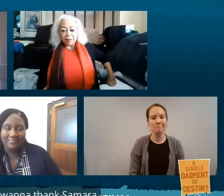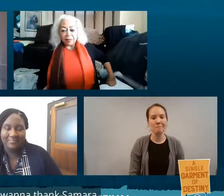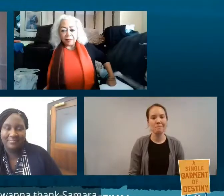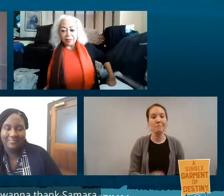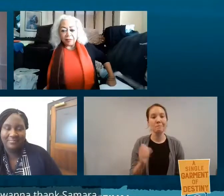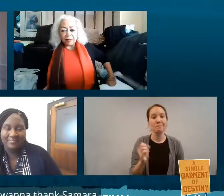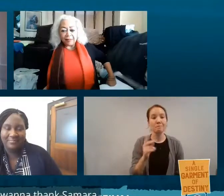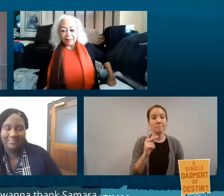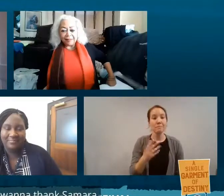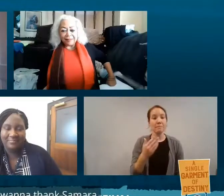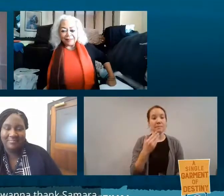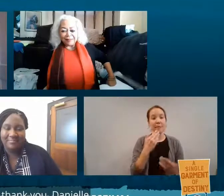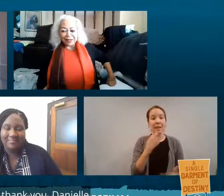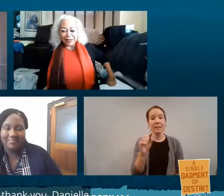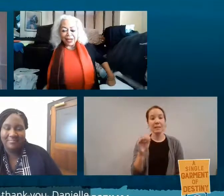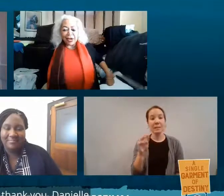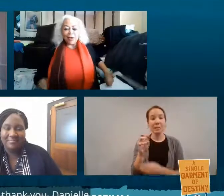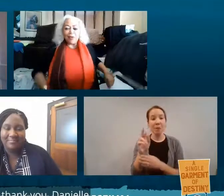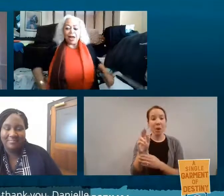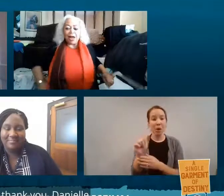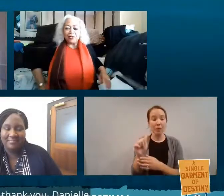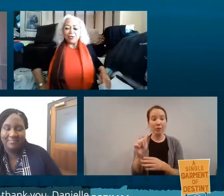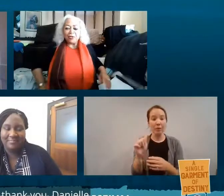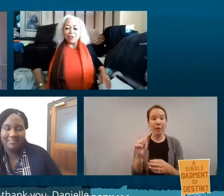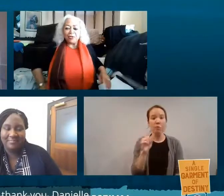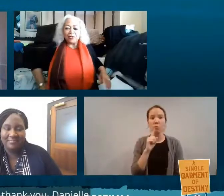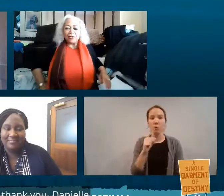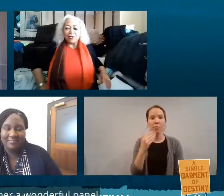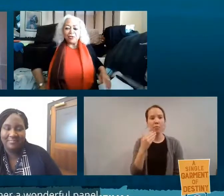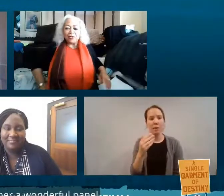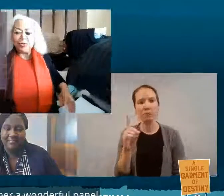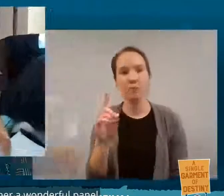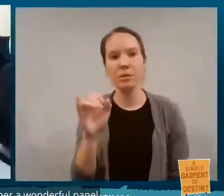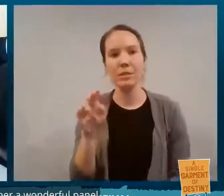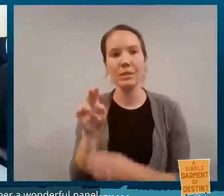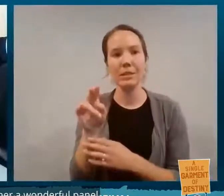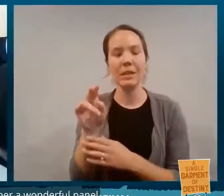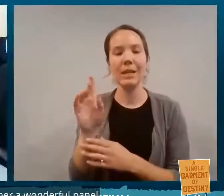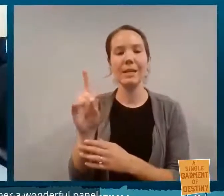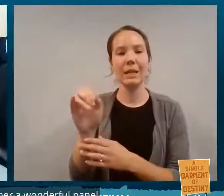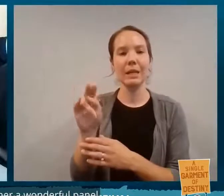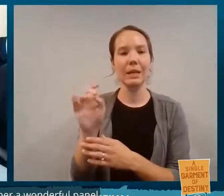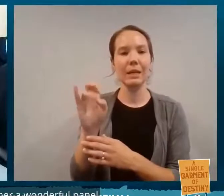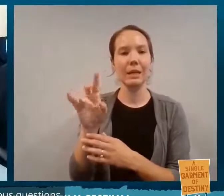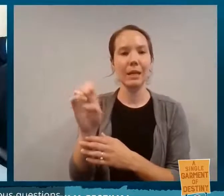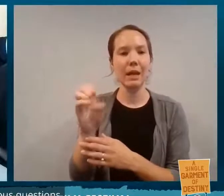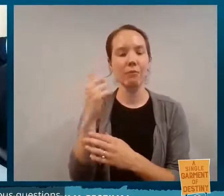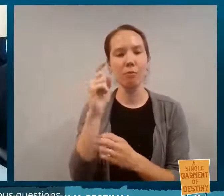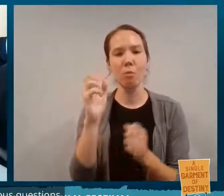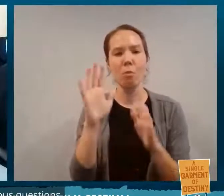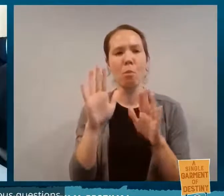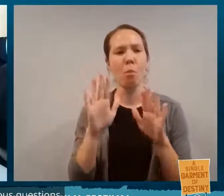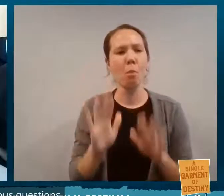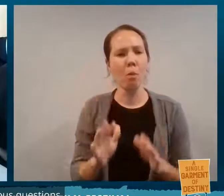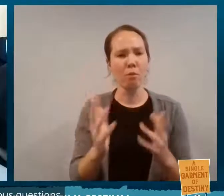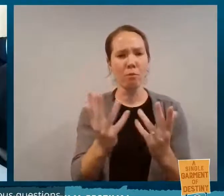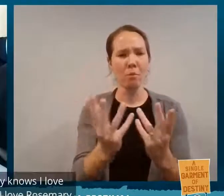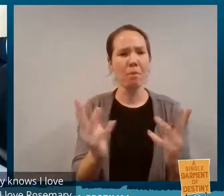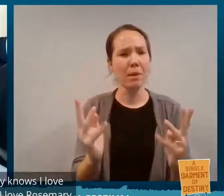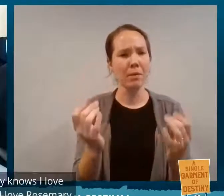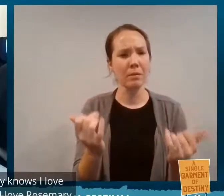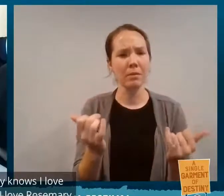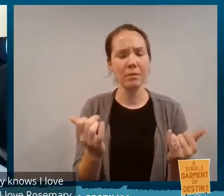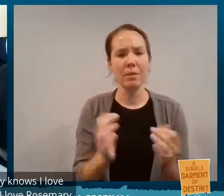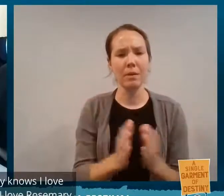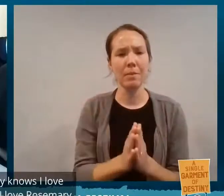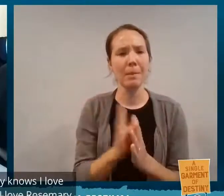Okay. Well, I just want to thank Samar. I really want to thank you, Danielle, for putting together a wonderful panel with very thoughtful questions.